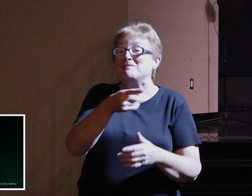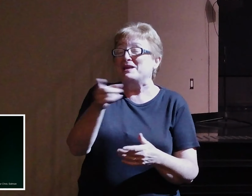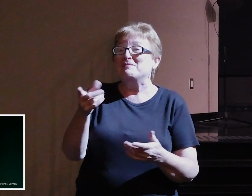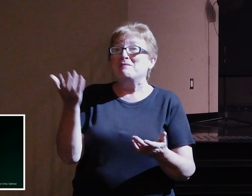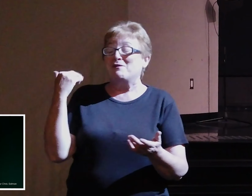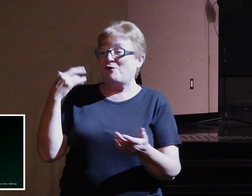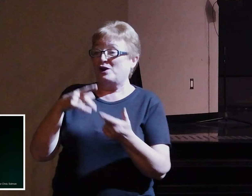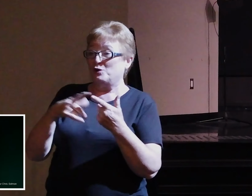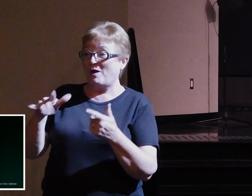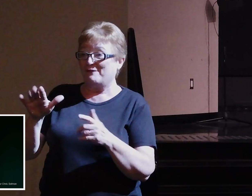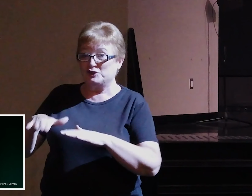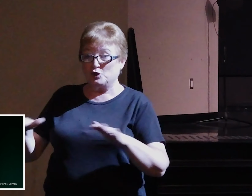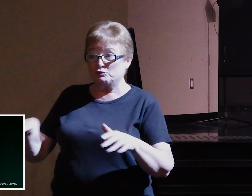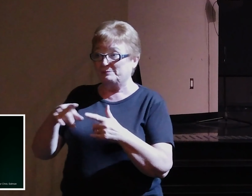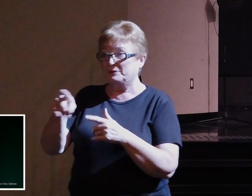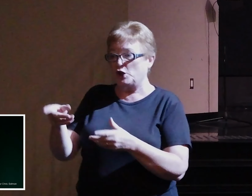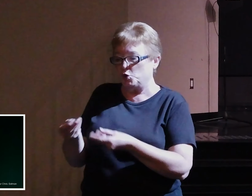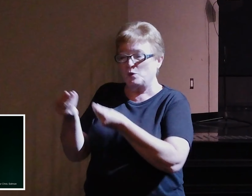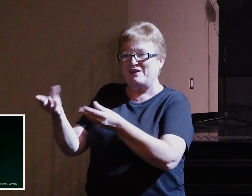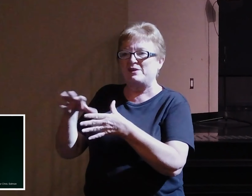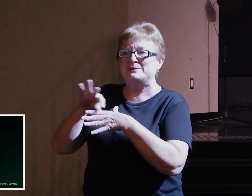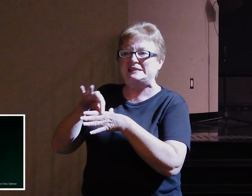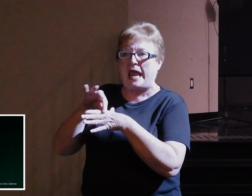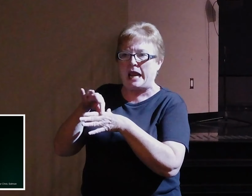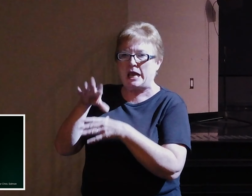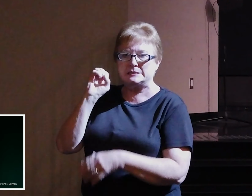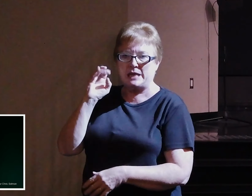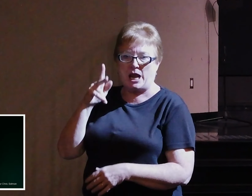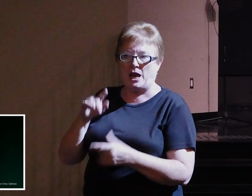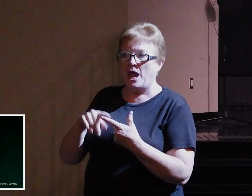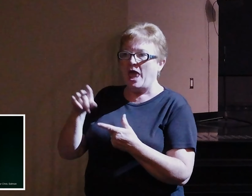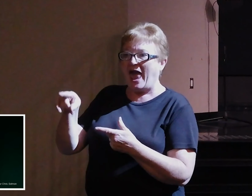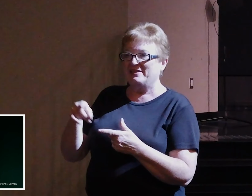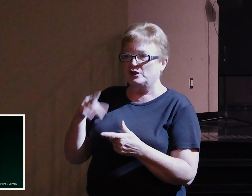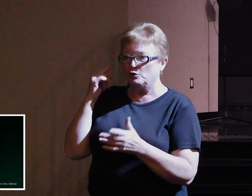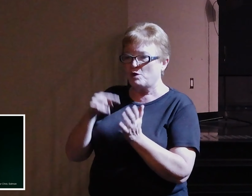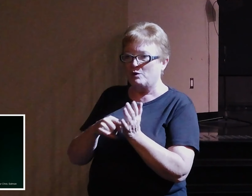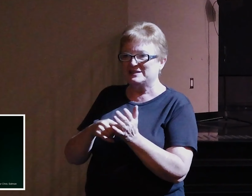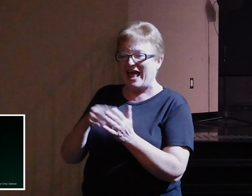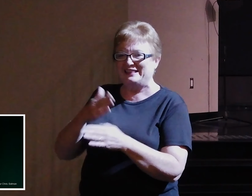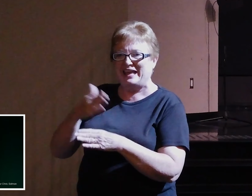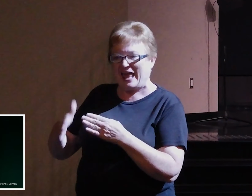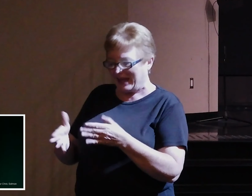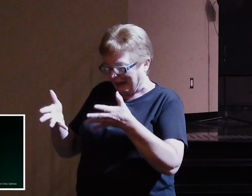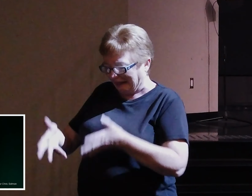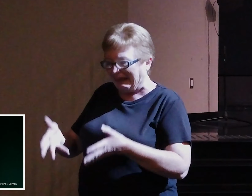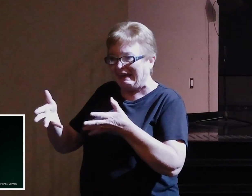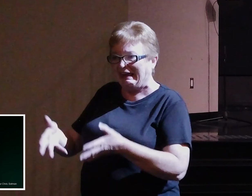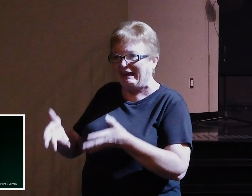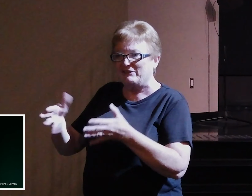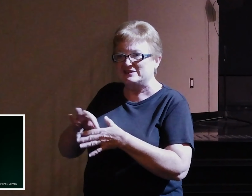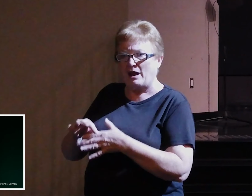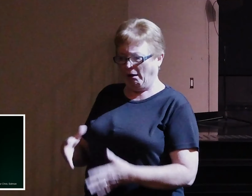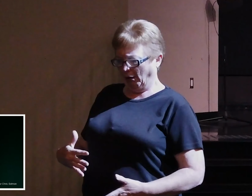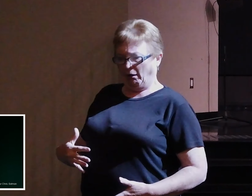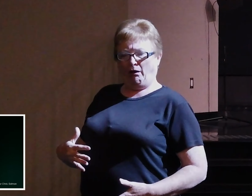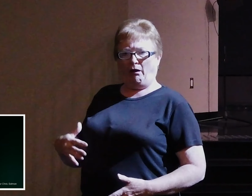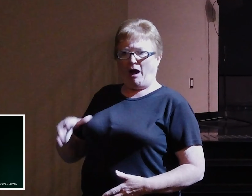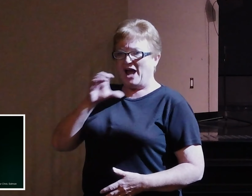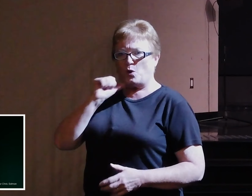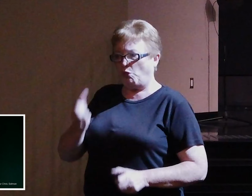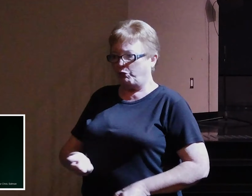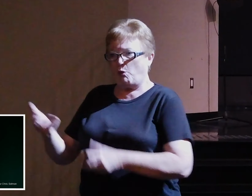horror of horrors, they leave steak on the plate at the end of the meal. I personally don't throw that in the garbage.